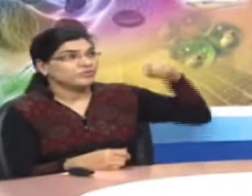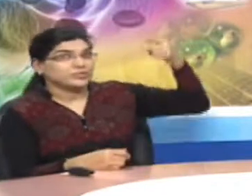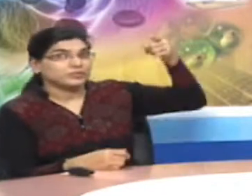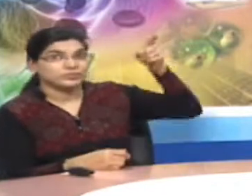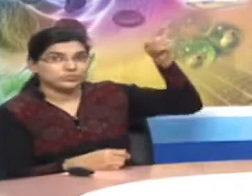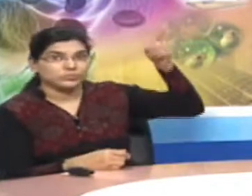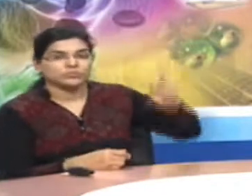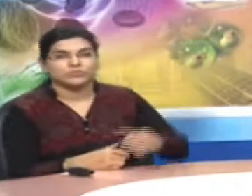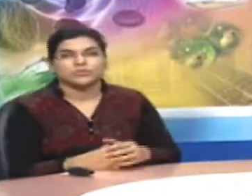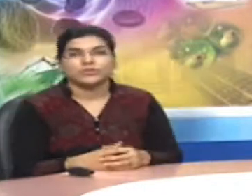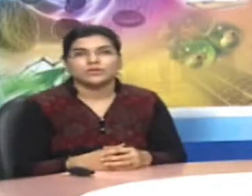So the first is